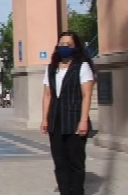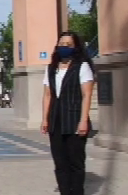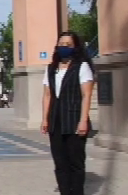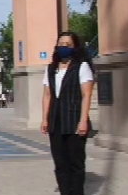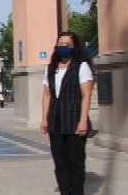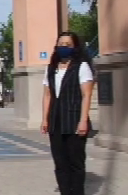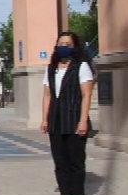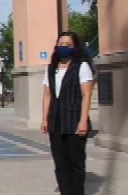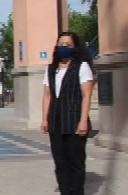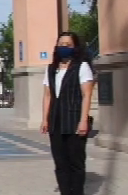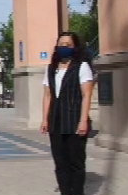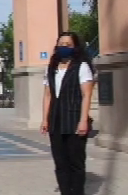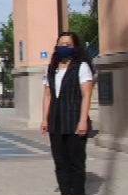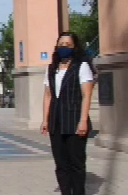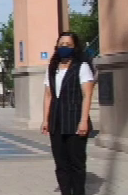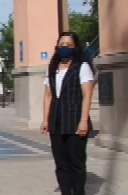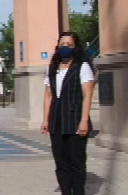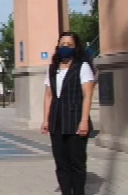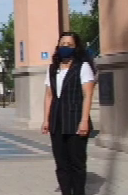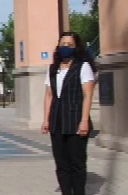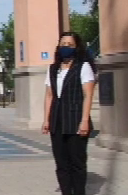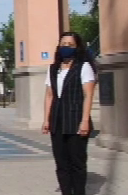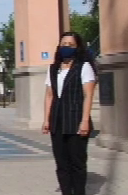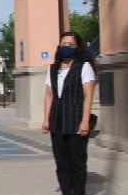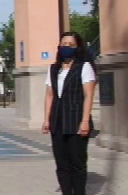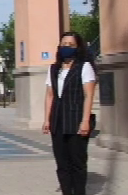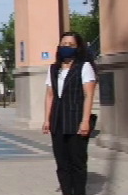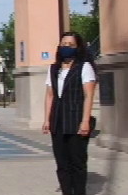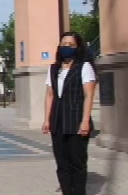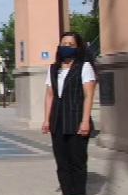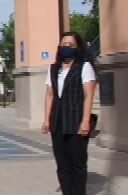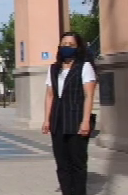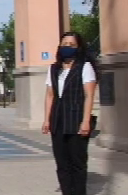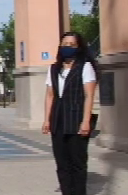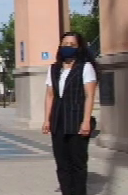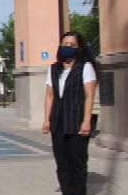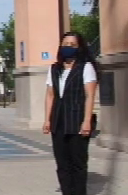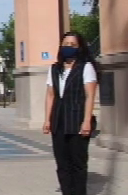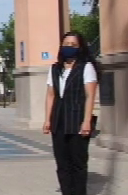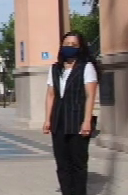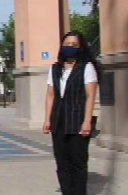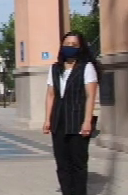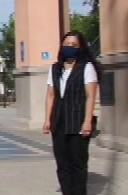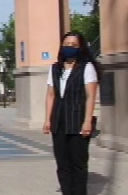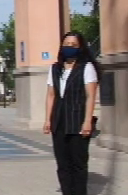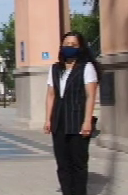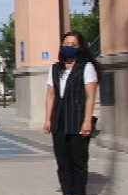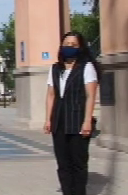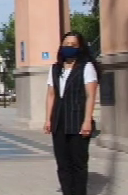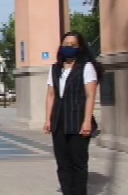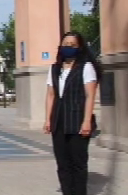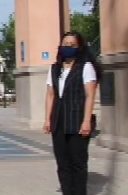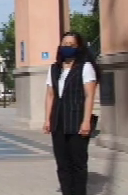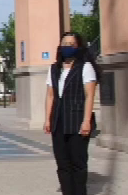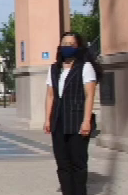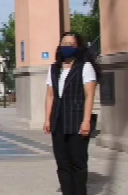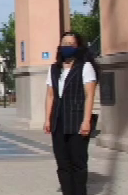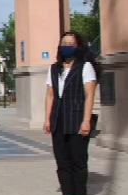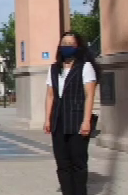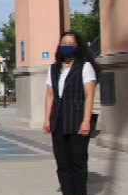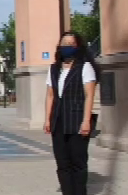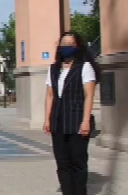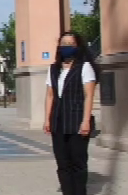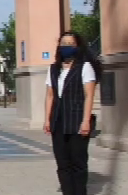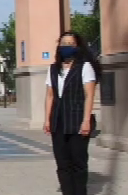to think about becoming a more unified community, as the Pride flag most certainly